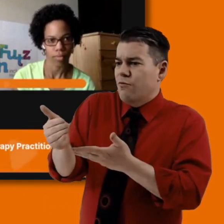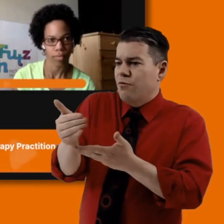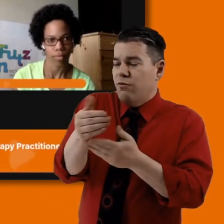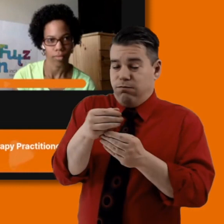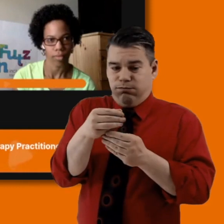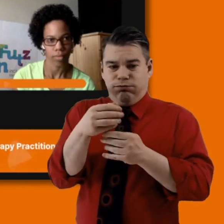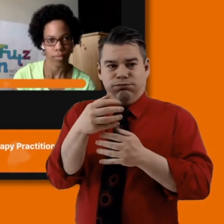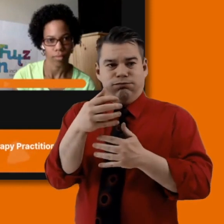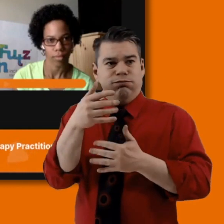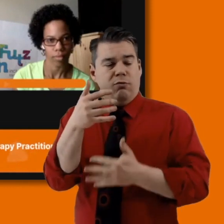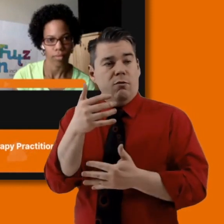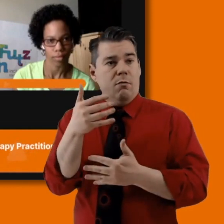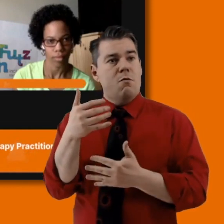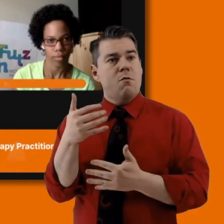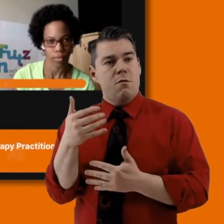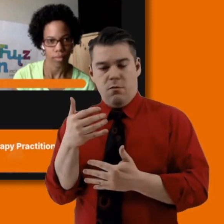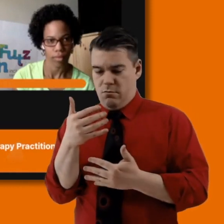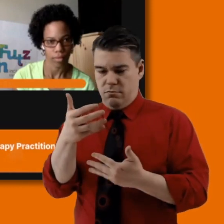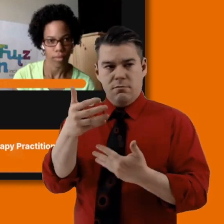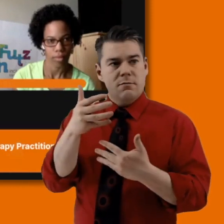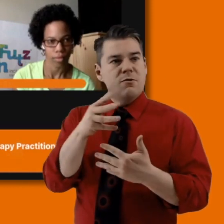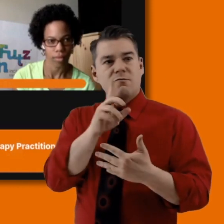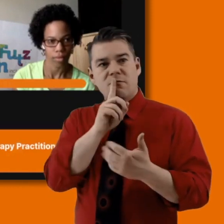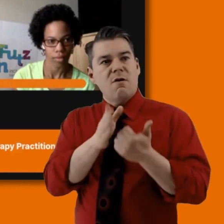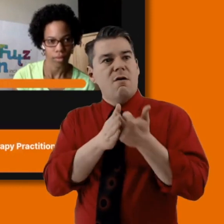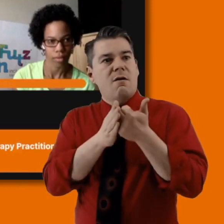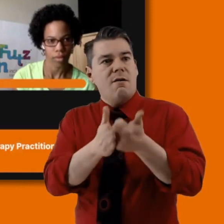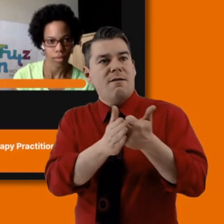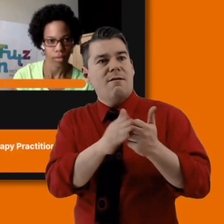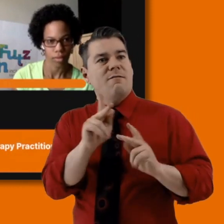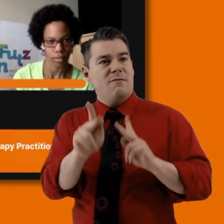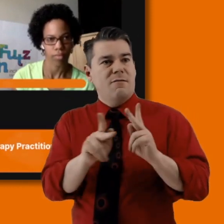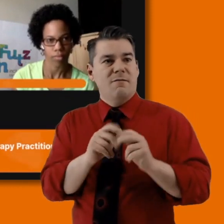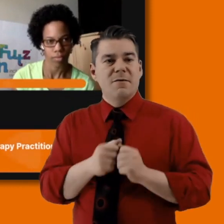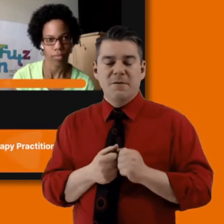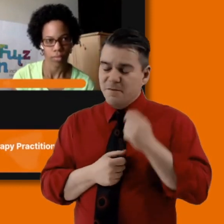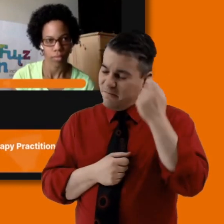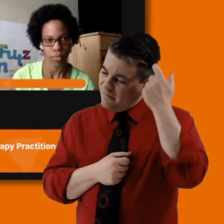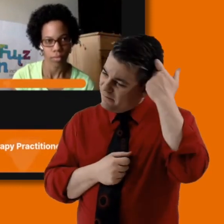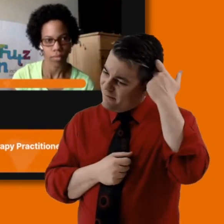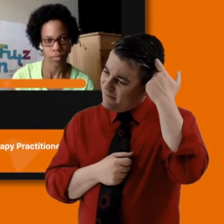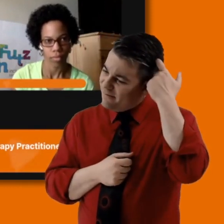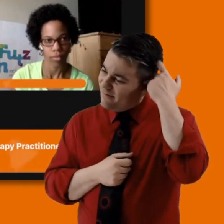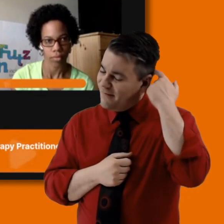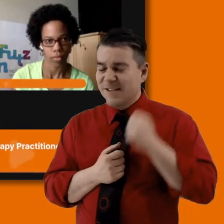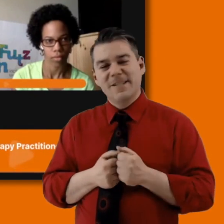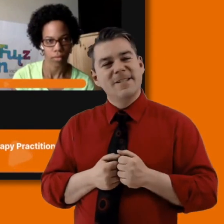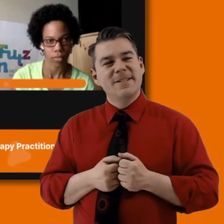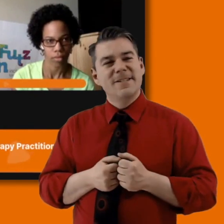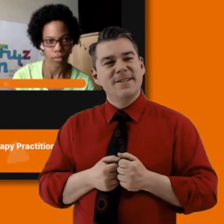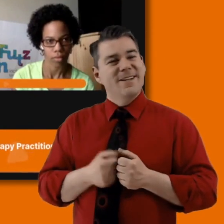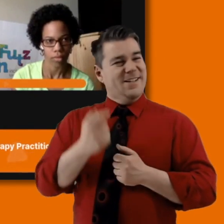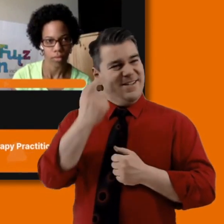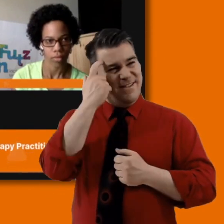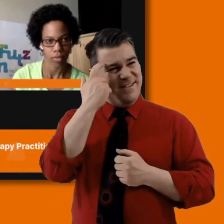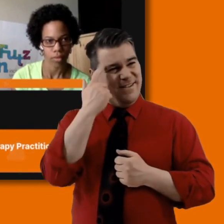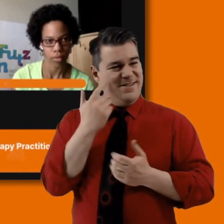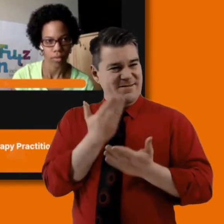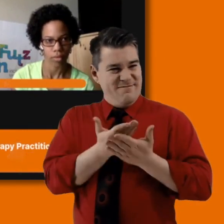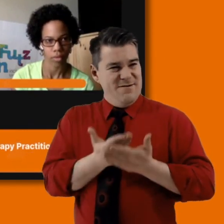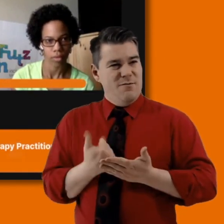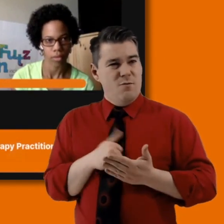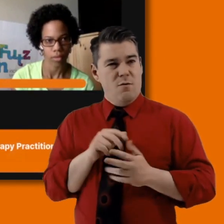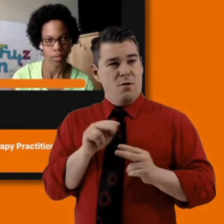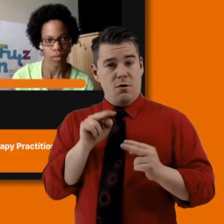right, we created something that really helped people. And so I think it was the fact that we look